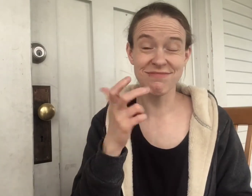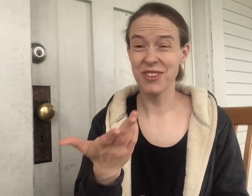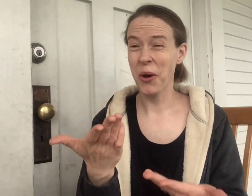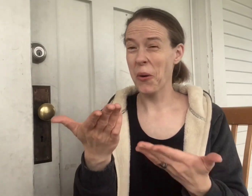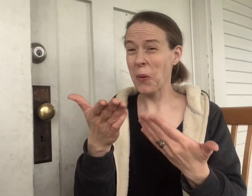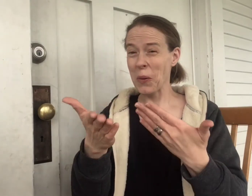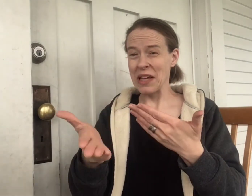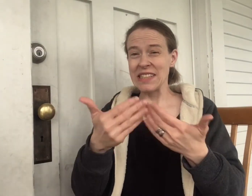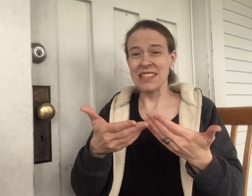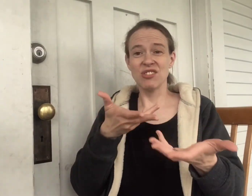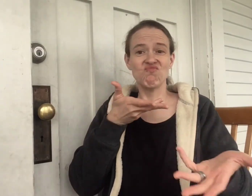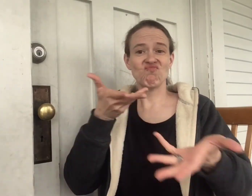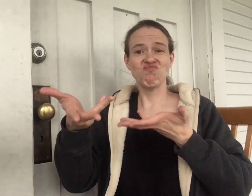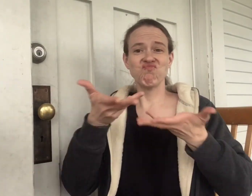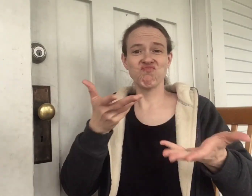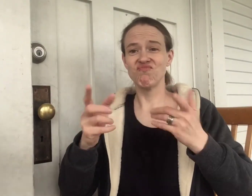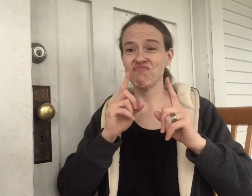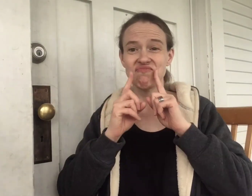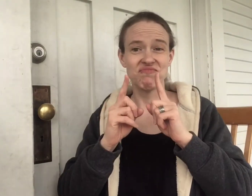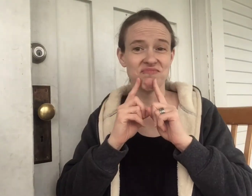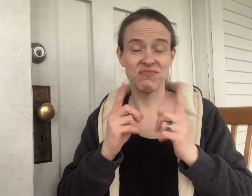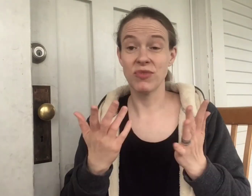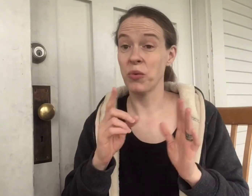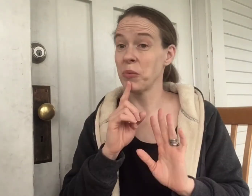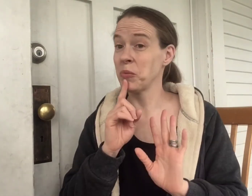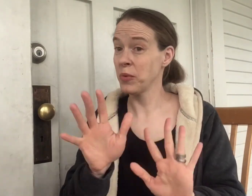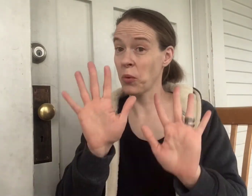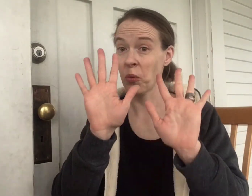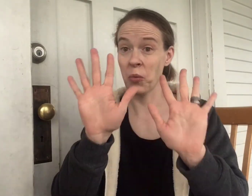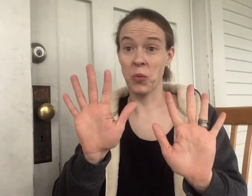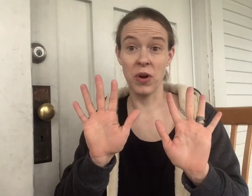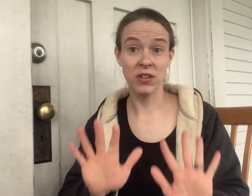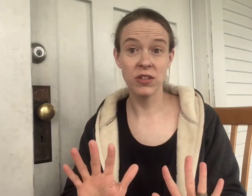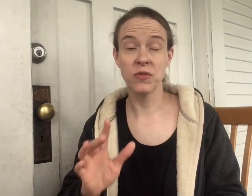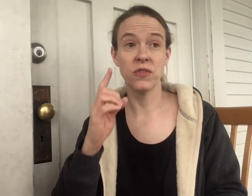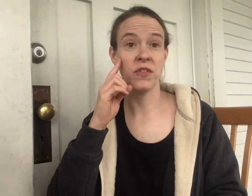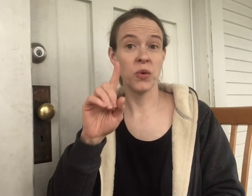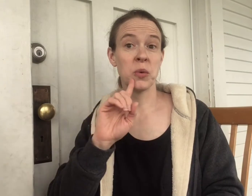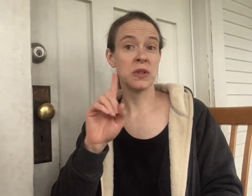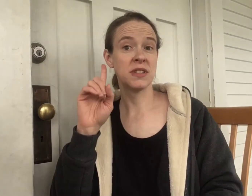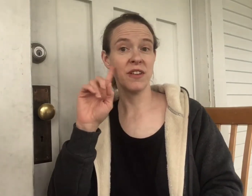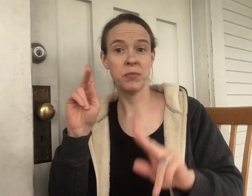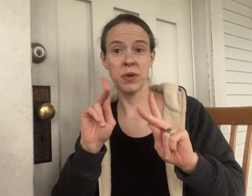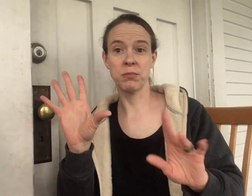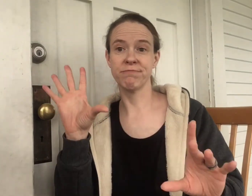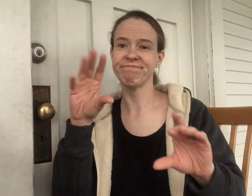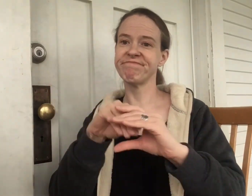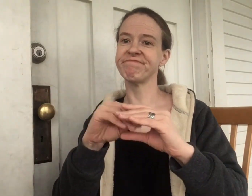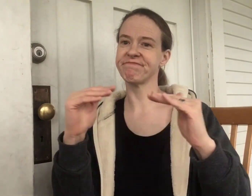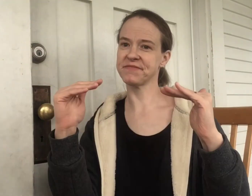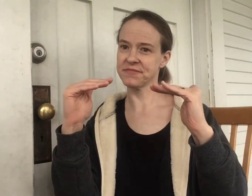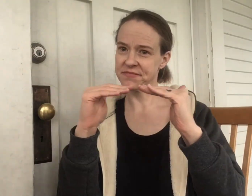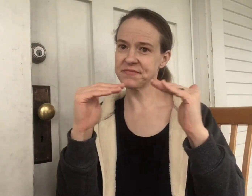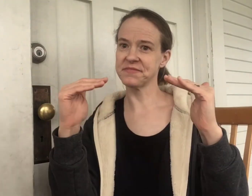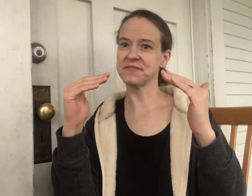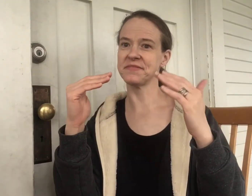words to you. So it makes for very smooth conversation, and it's really wonderful for deaf people to have